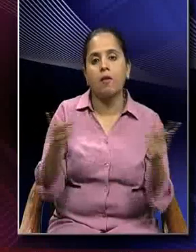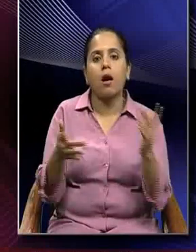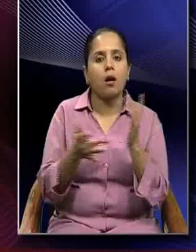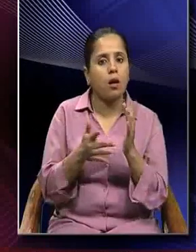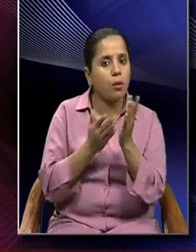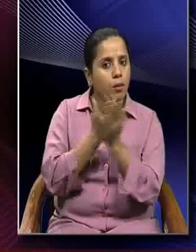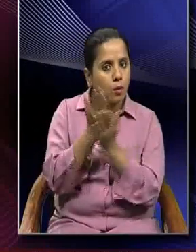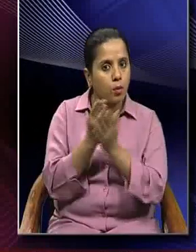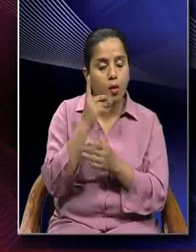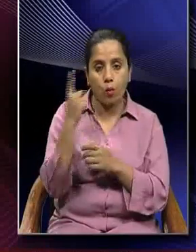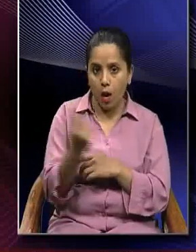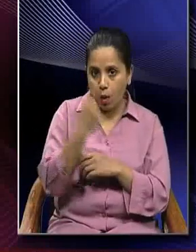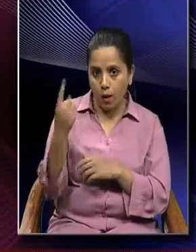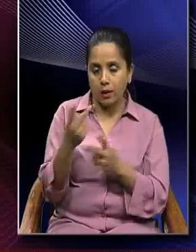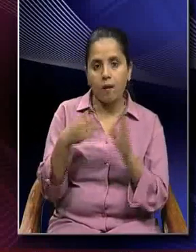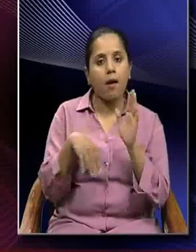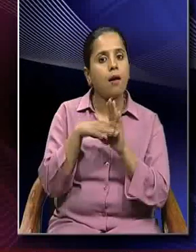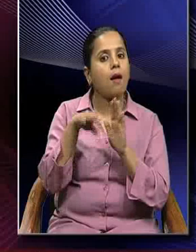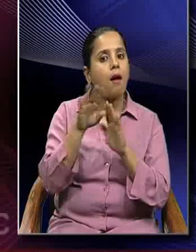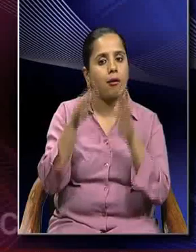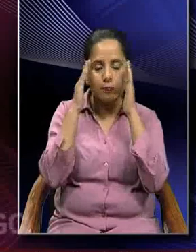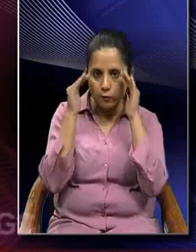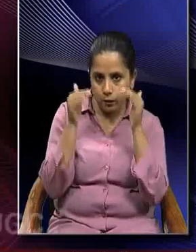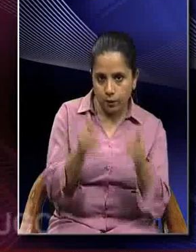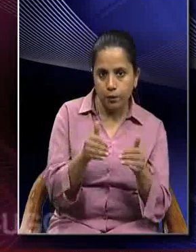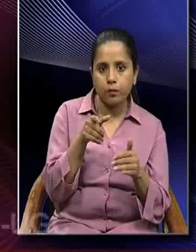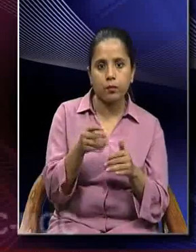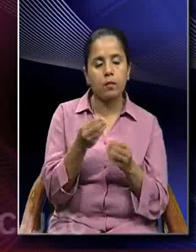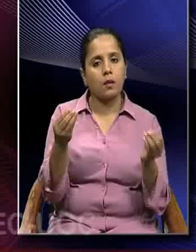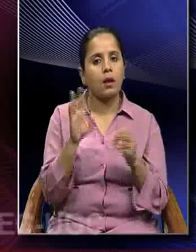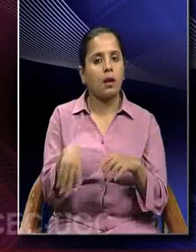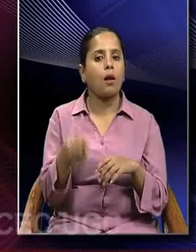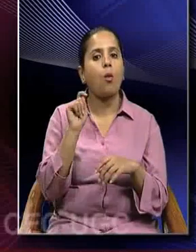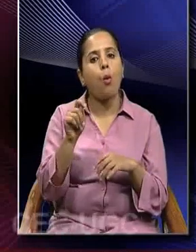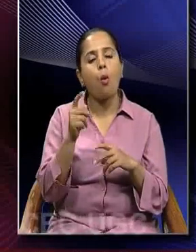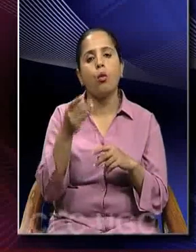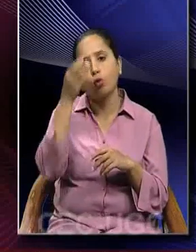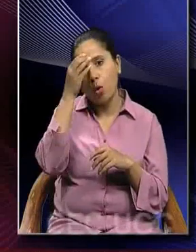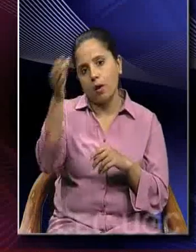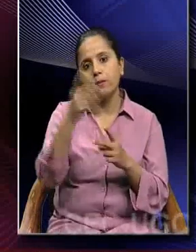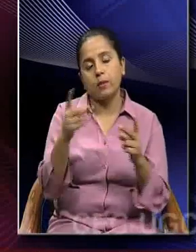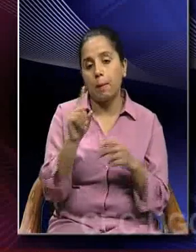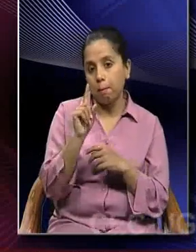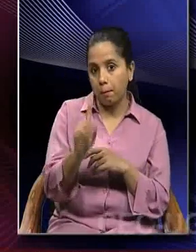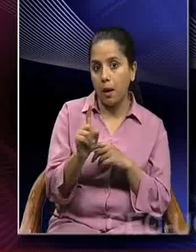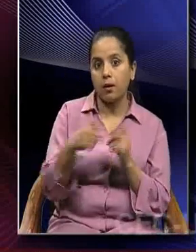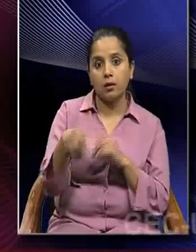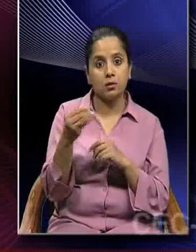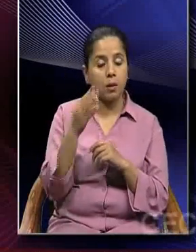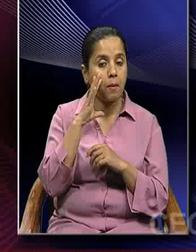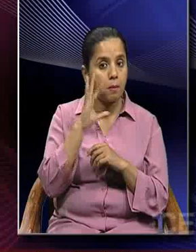techniques, each with different levels of dedication to certain fundamental concepts. However, some